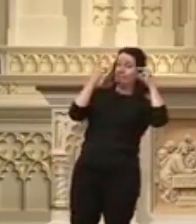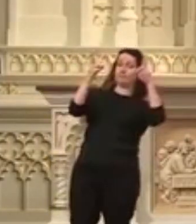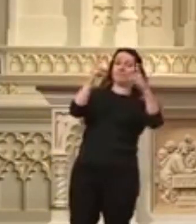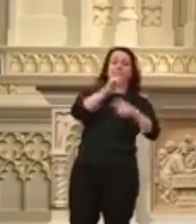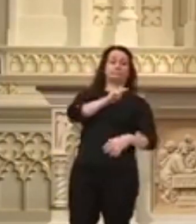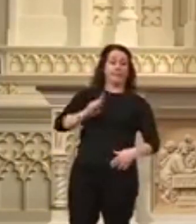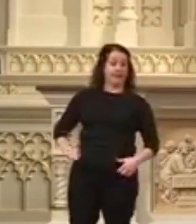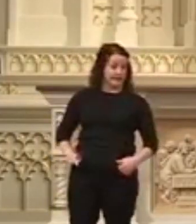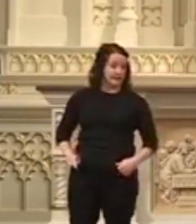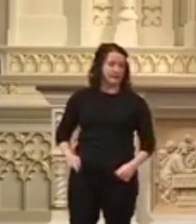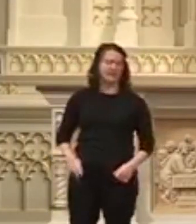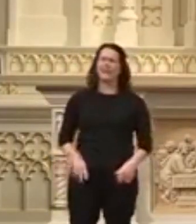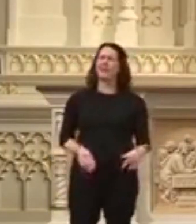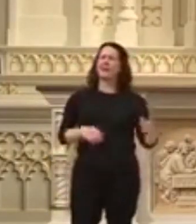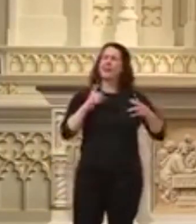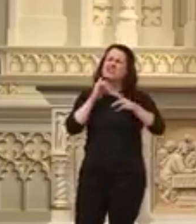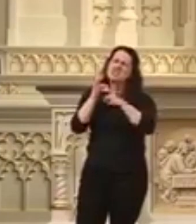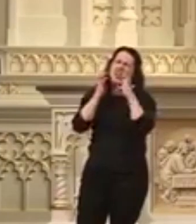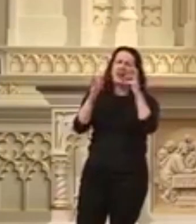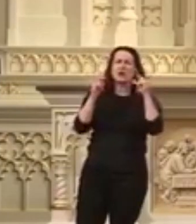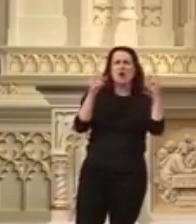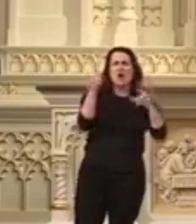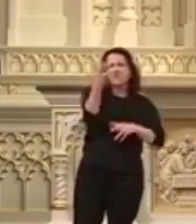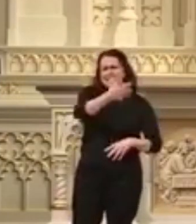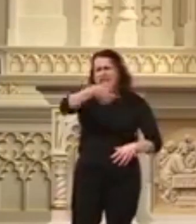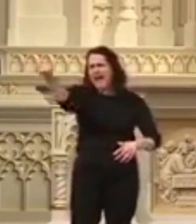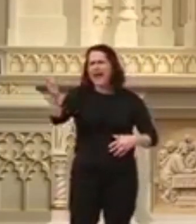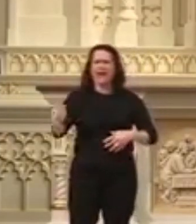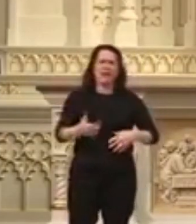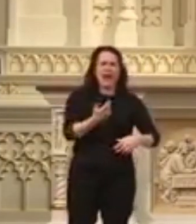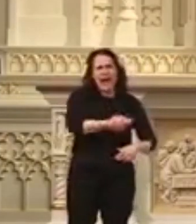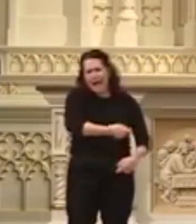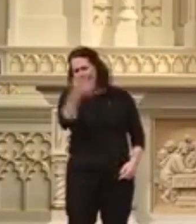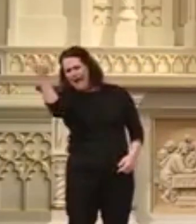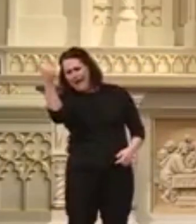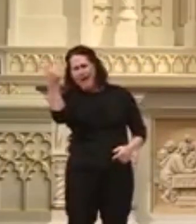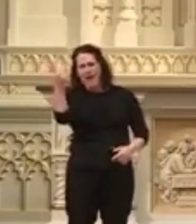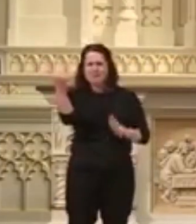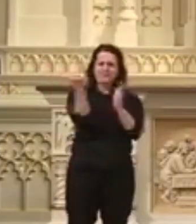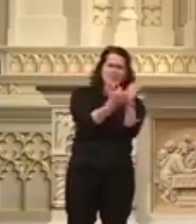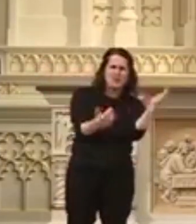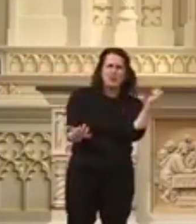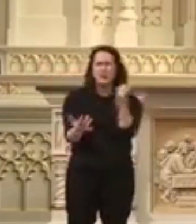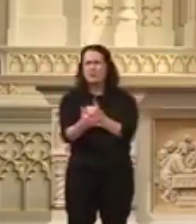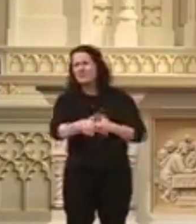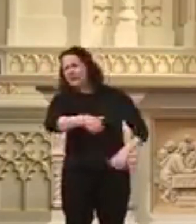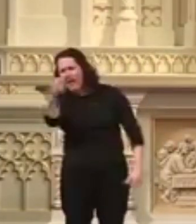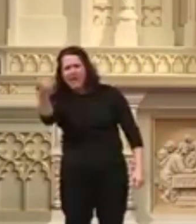cried out, Take him away! Take him away! Crucify him!